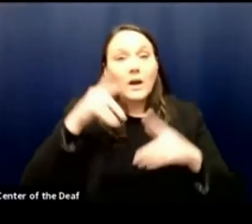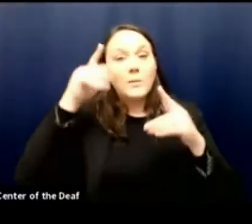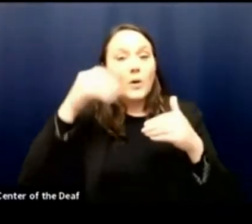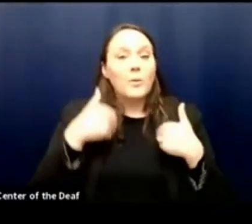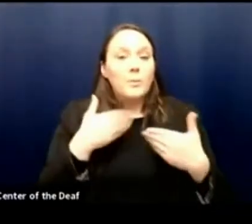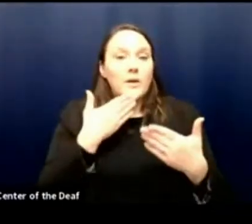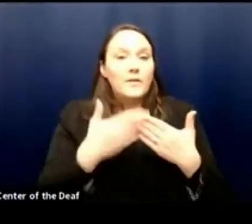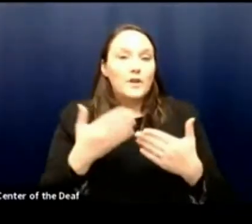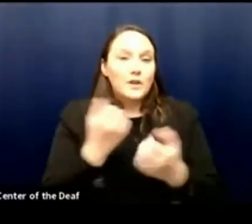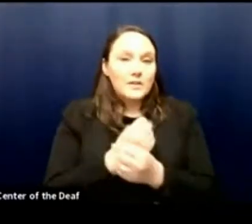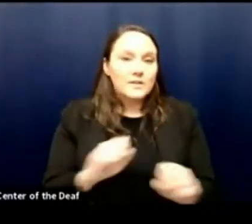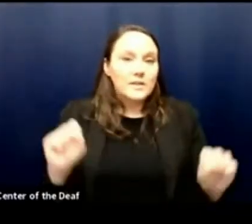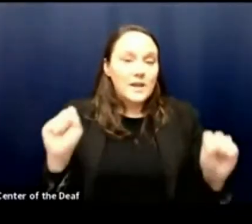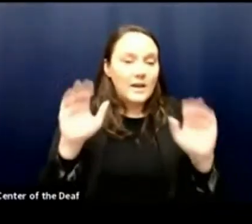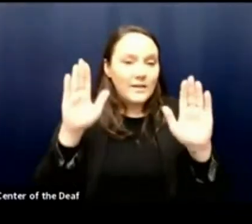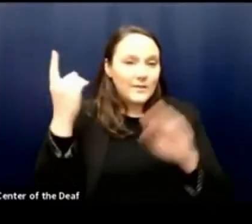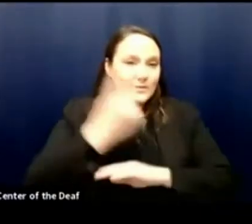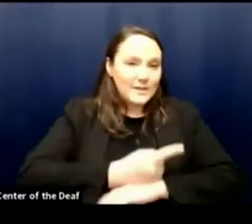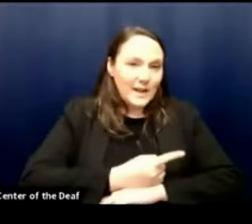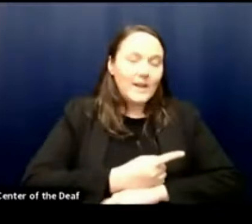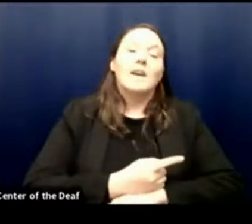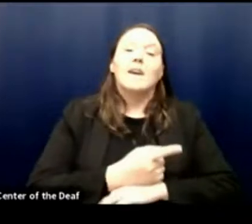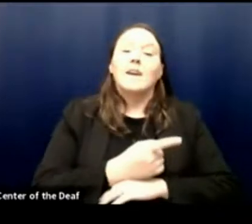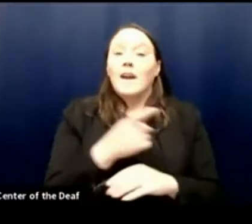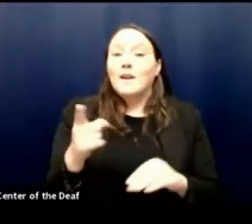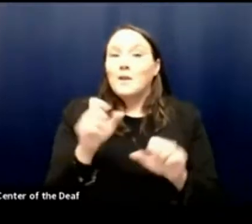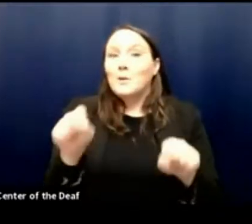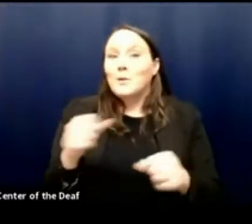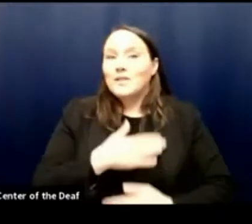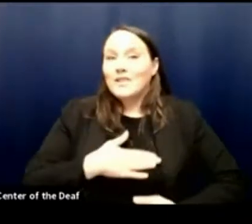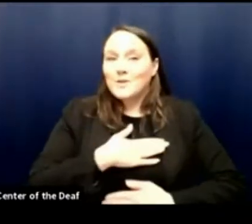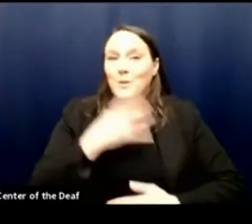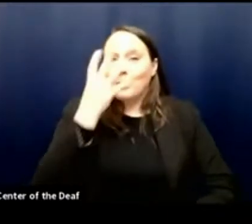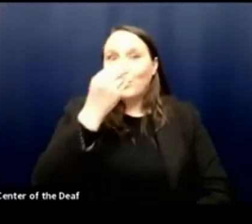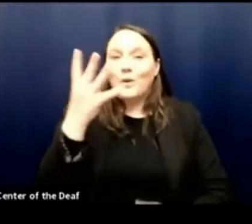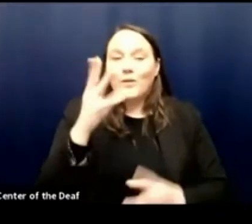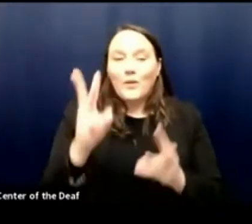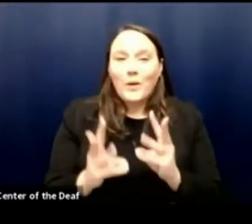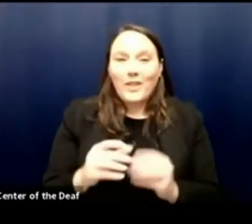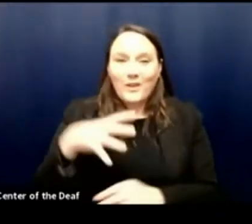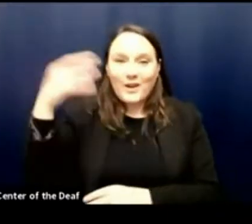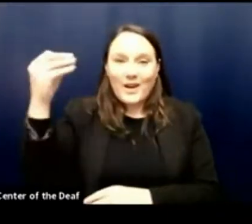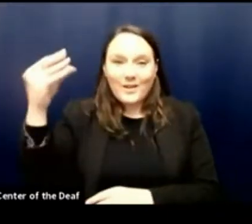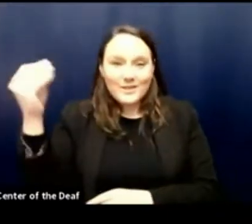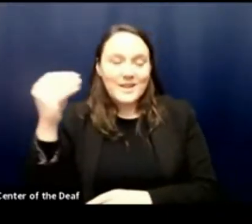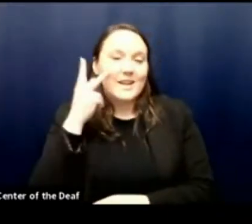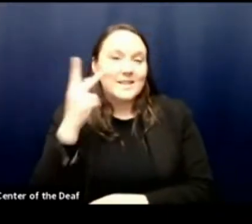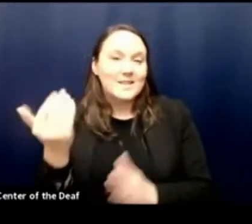great and safe day and that you too also get to enjoy the beautiful weather outside. And we'll see you again on Thursday.